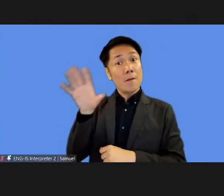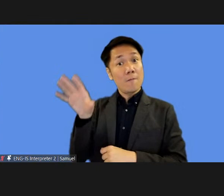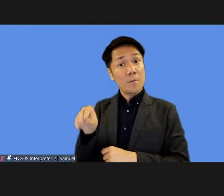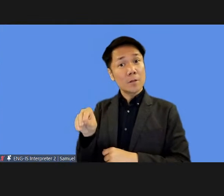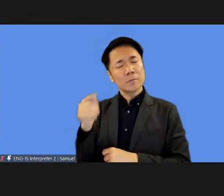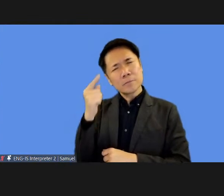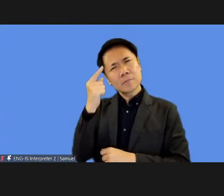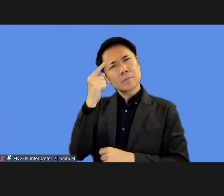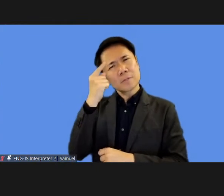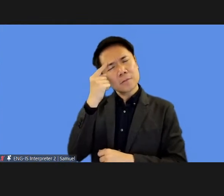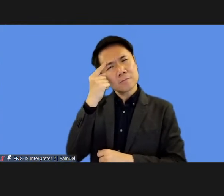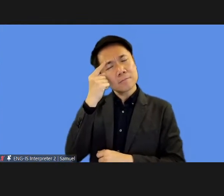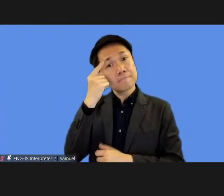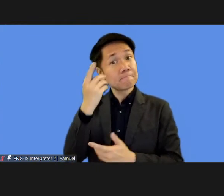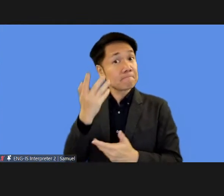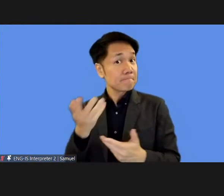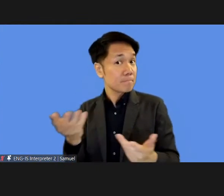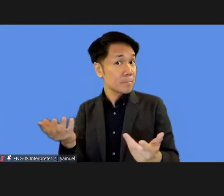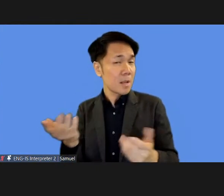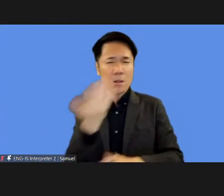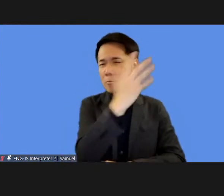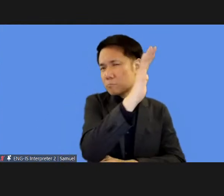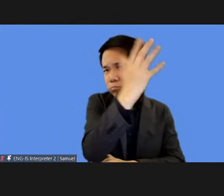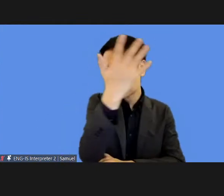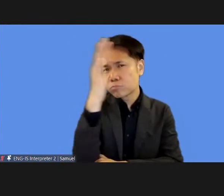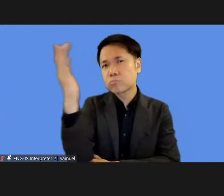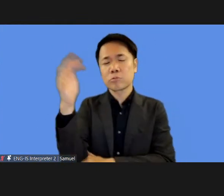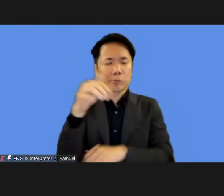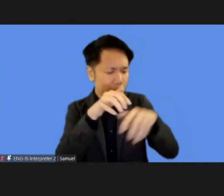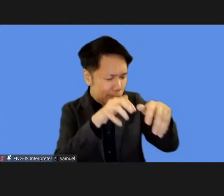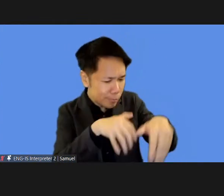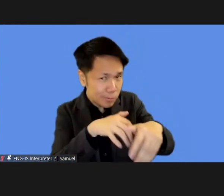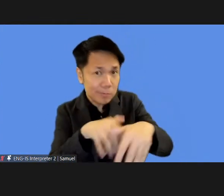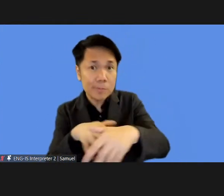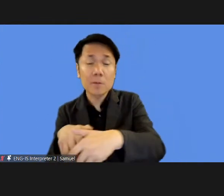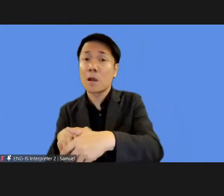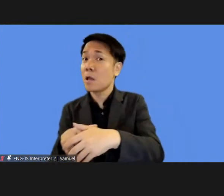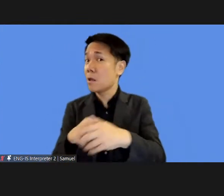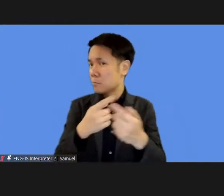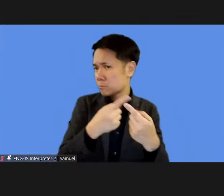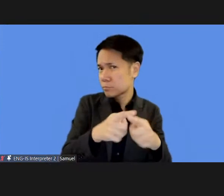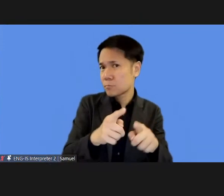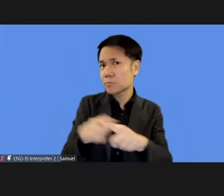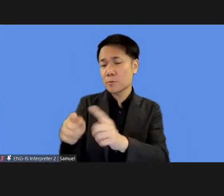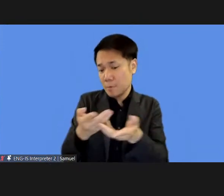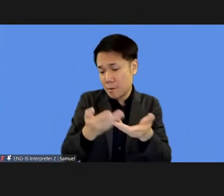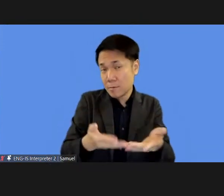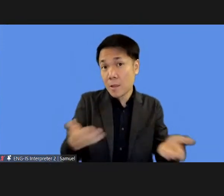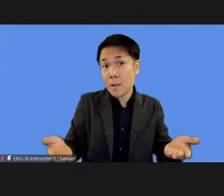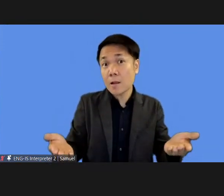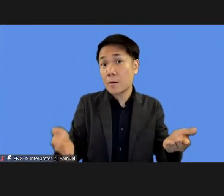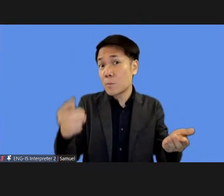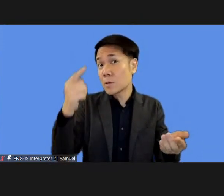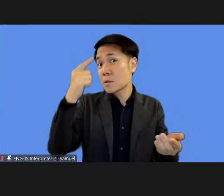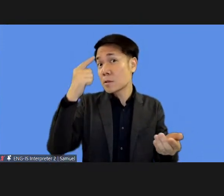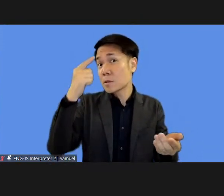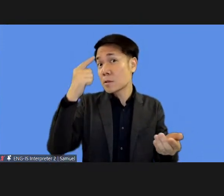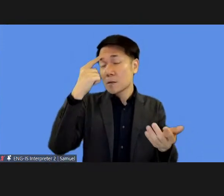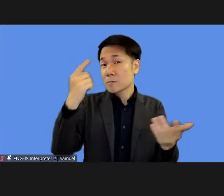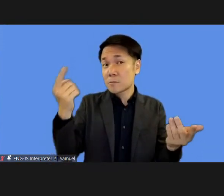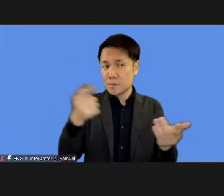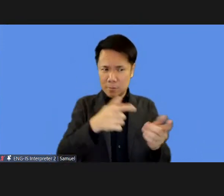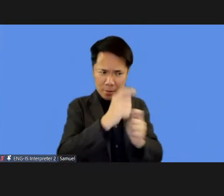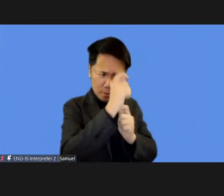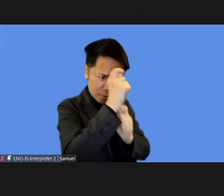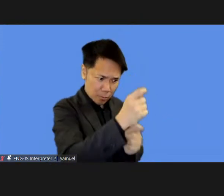in human capital, particularly in youth and women, and have a more integrated approach